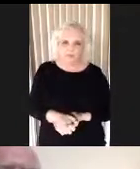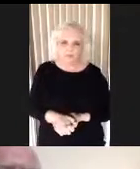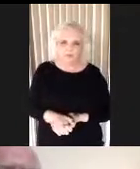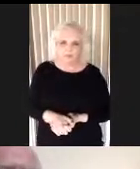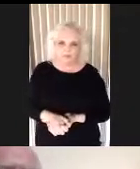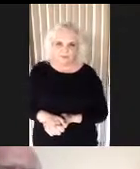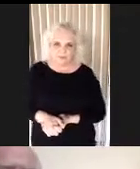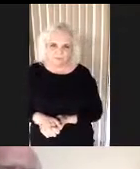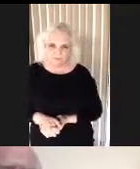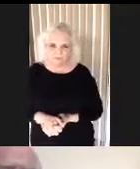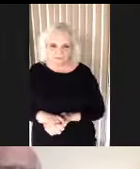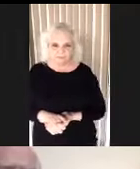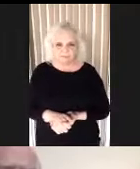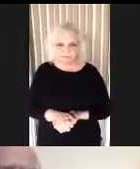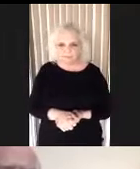And so